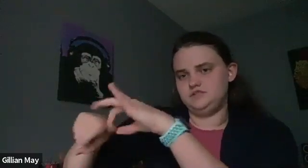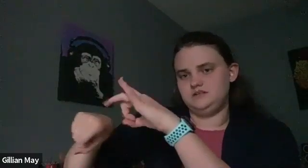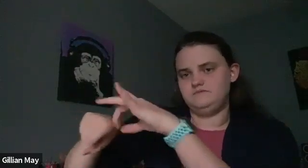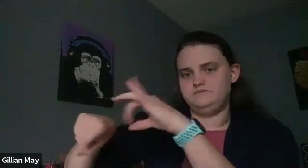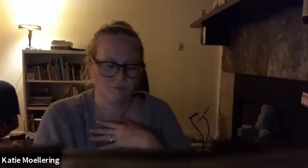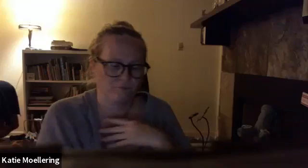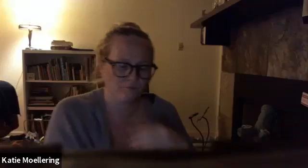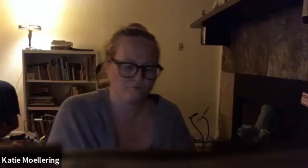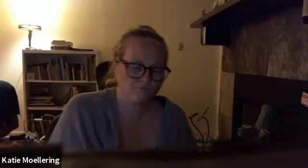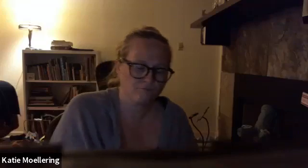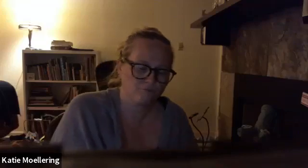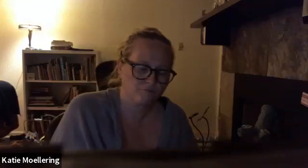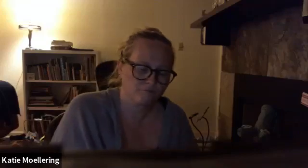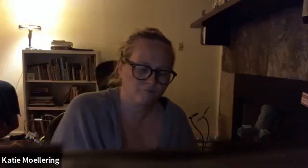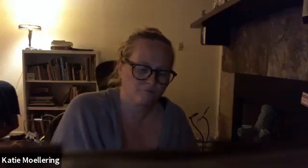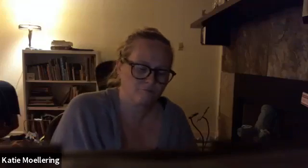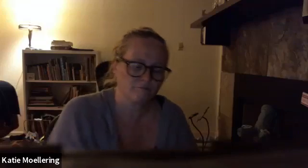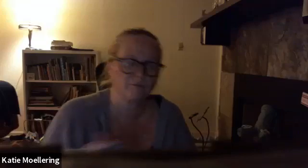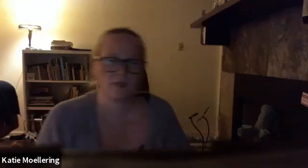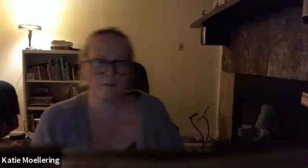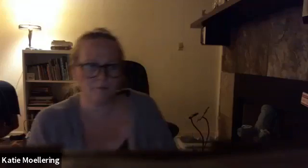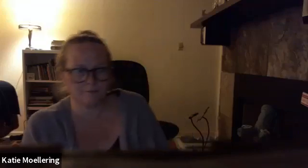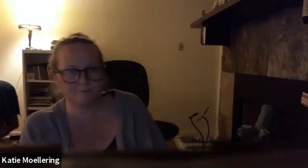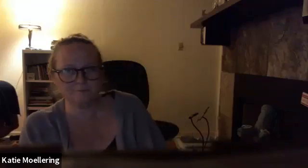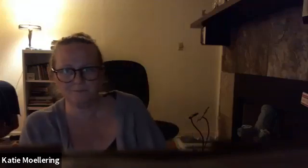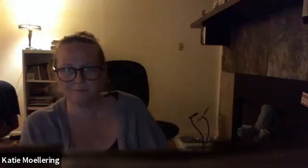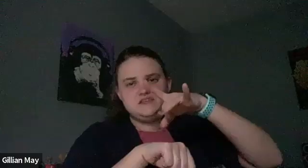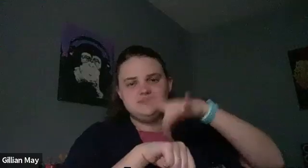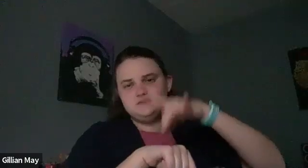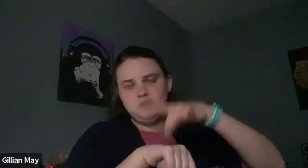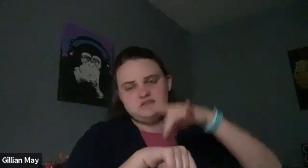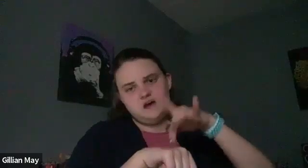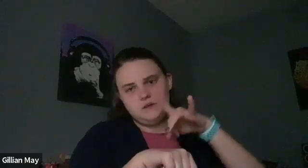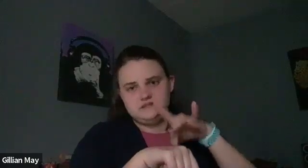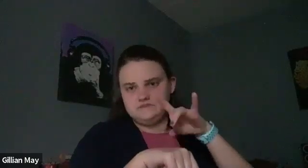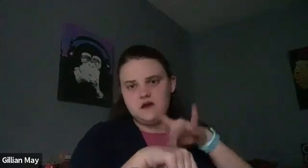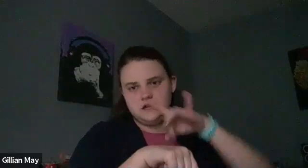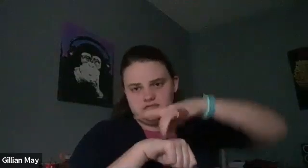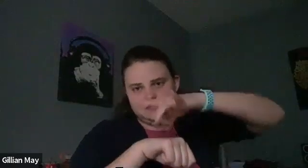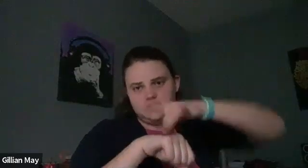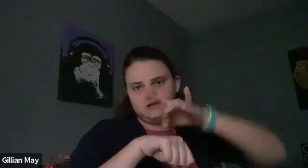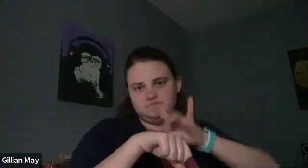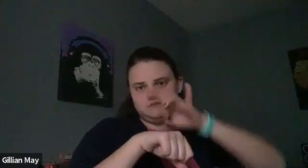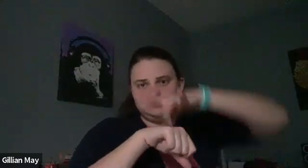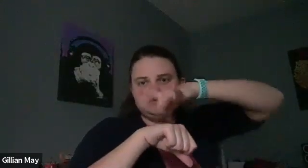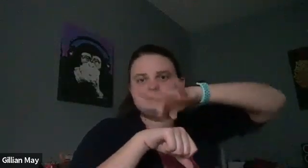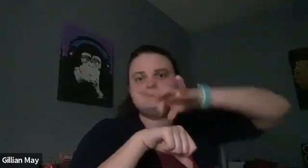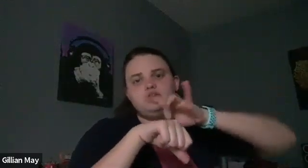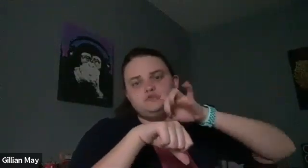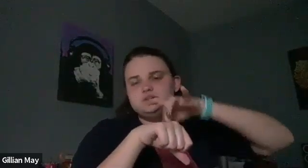motion. Flicking, yeah, there you go, pumpkin. I think if you do it more on top, it's fine. It's not too, this is one of those ones